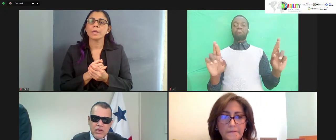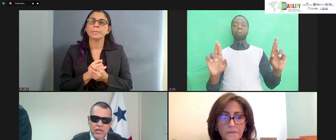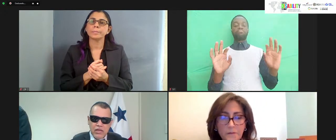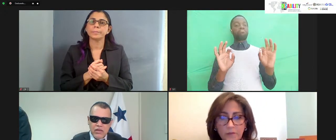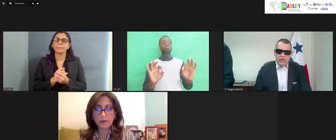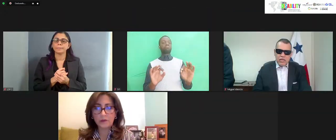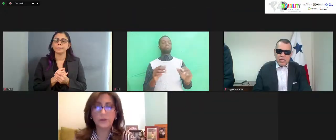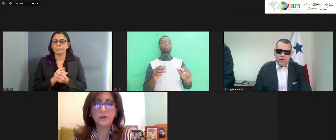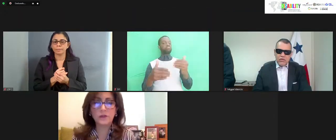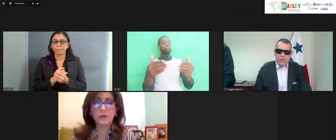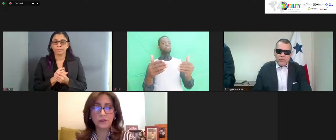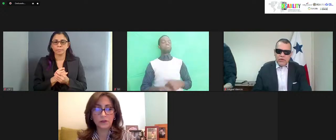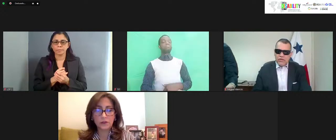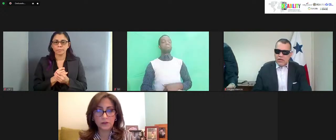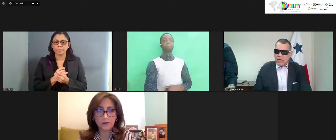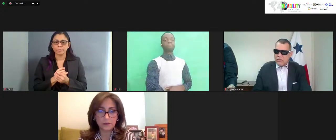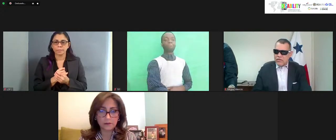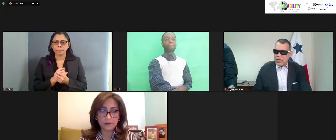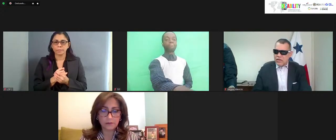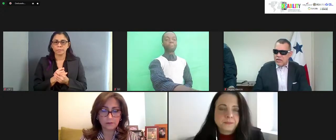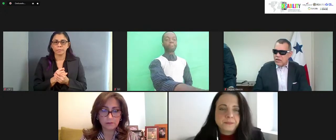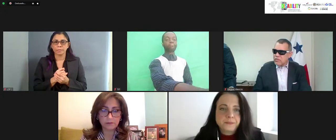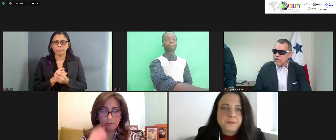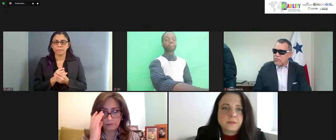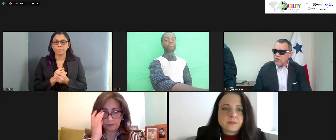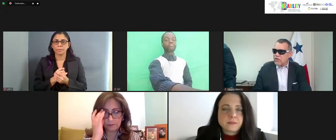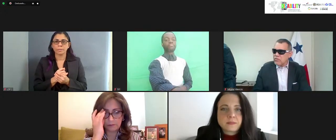we have everyone bored